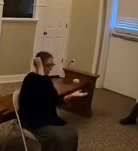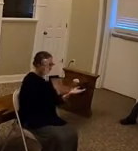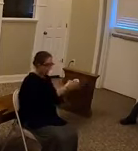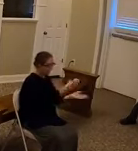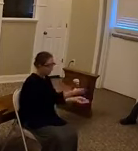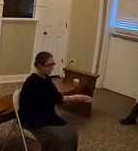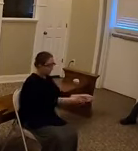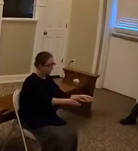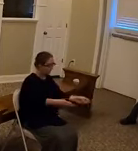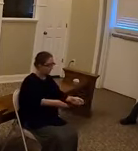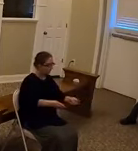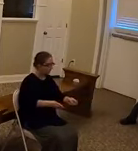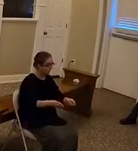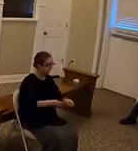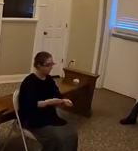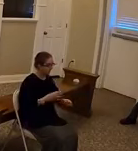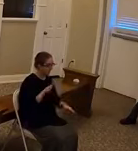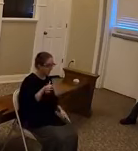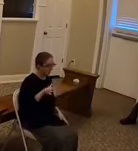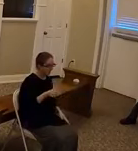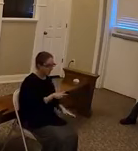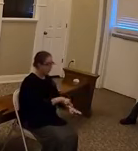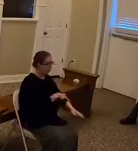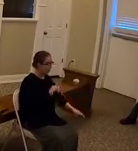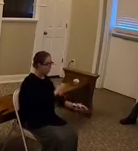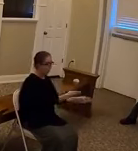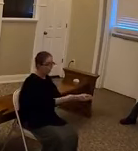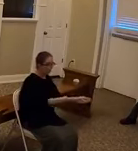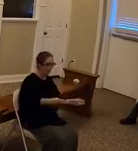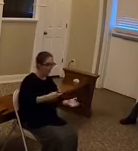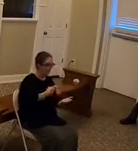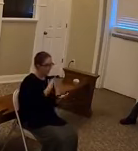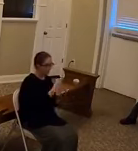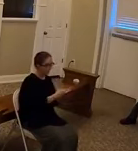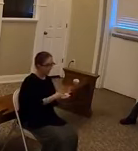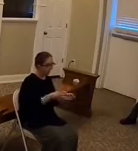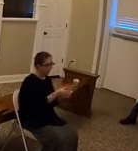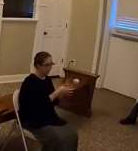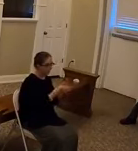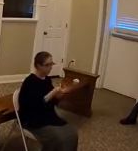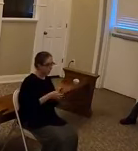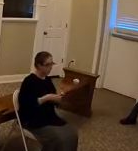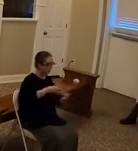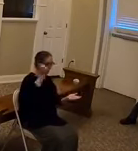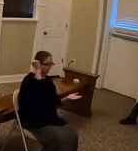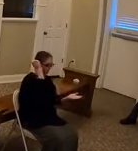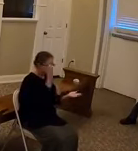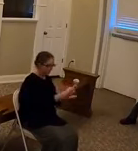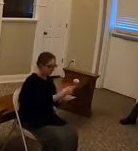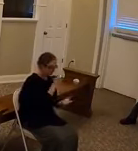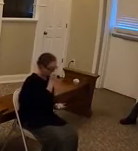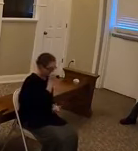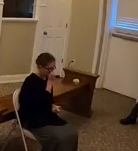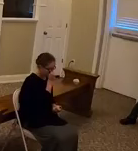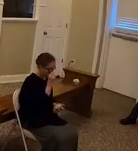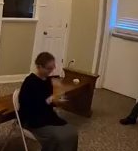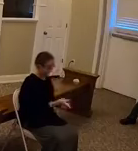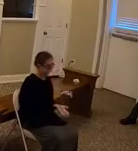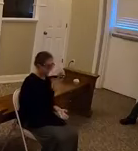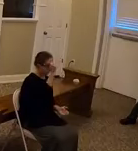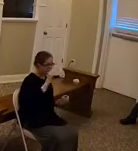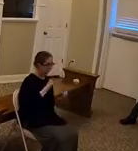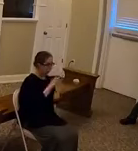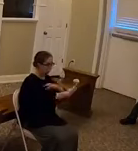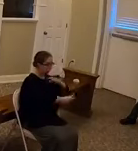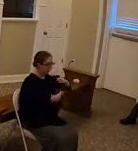adoption process. It's kind of a lengthy process sometimes, but that is part of the adoption process. And that's coming out